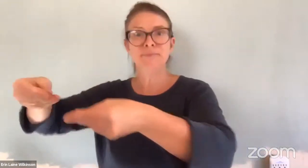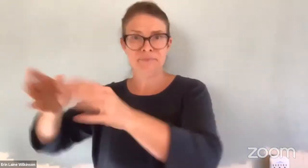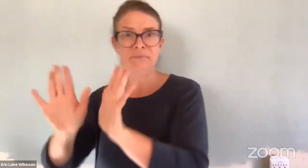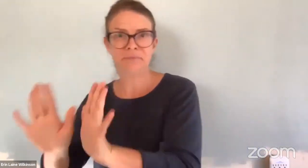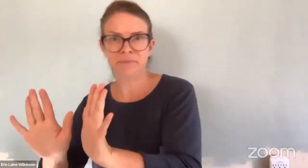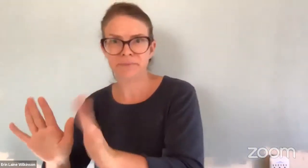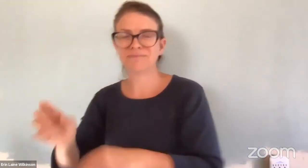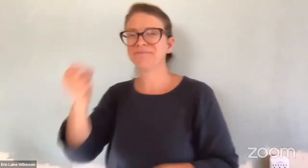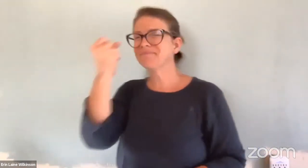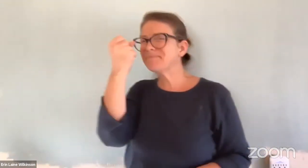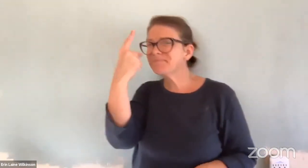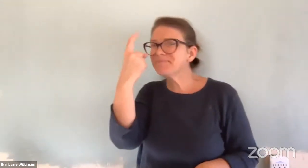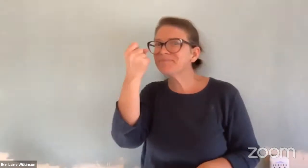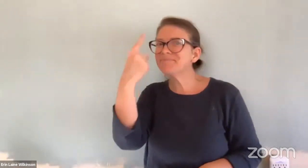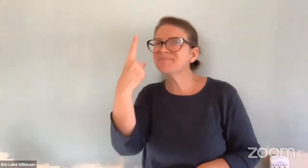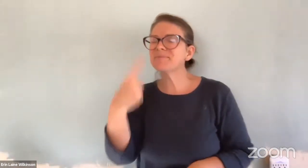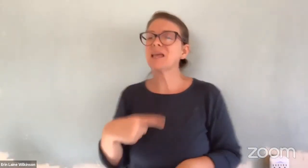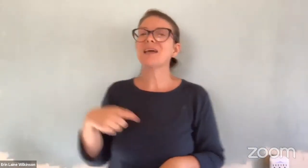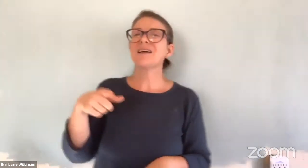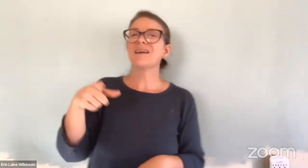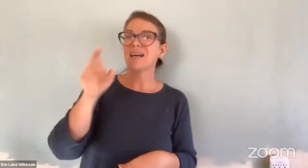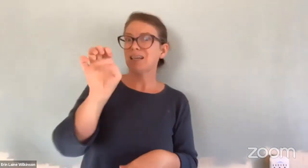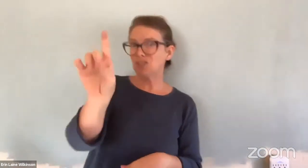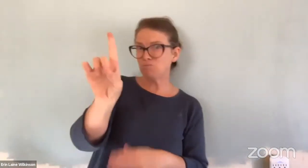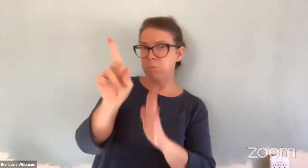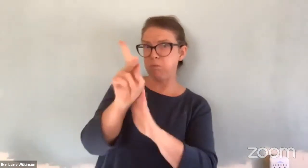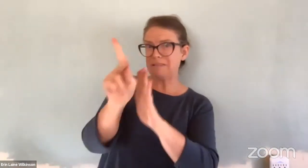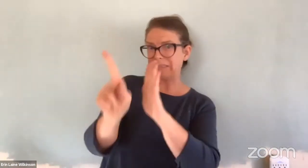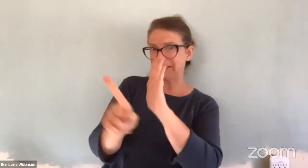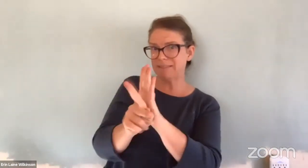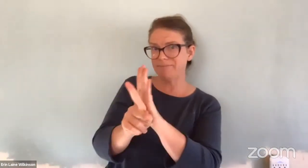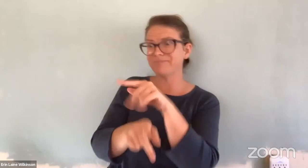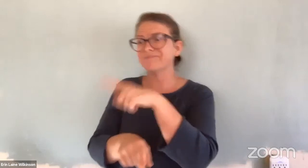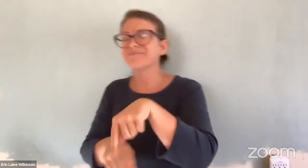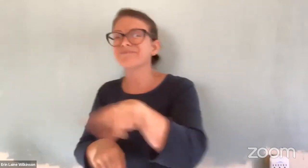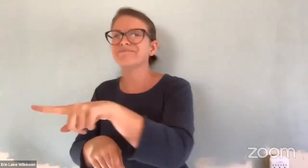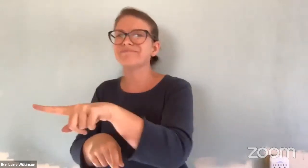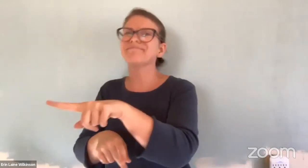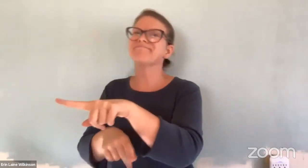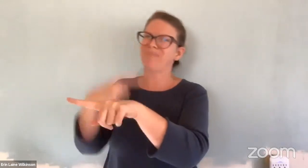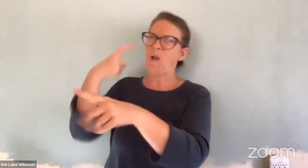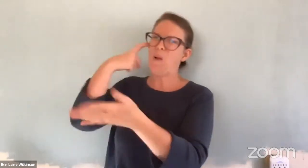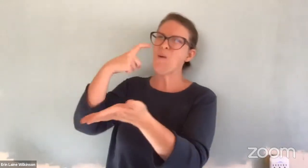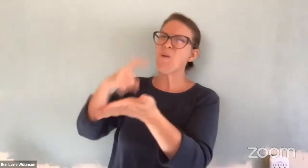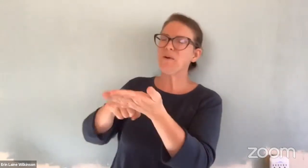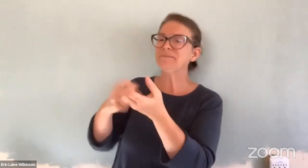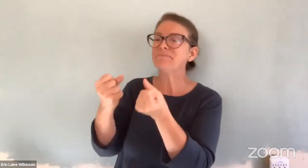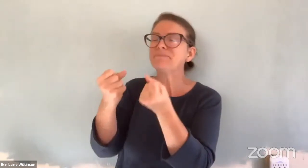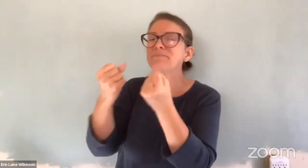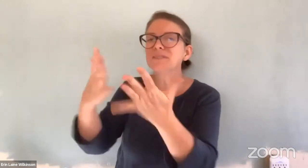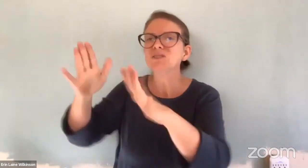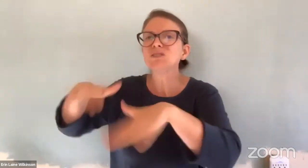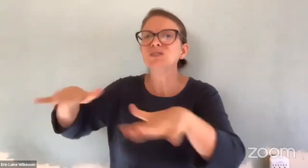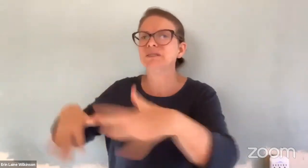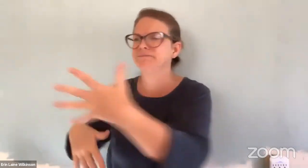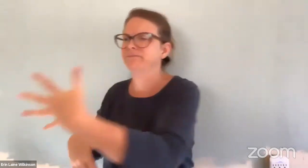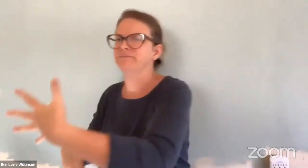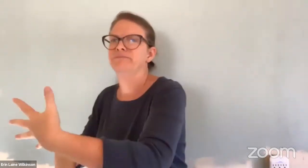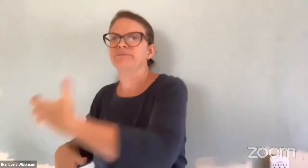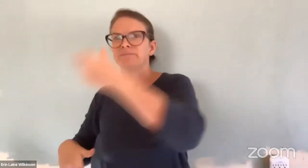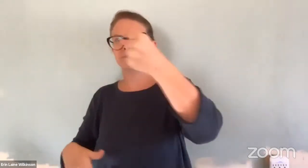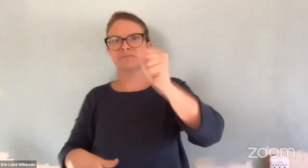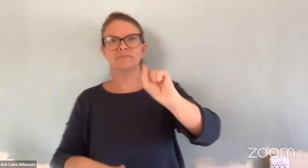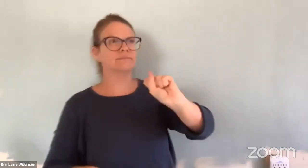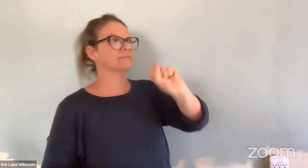Because everyone, like I said, usually can sign in these communities. Now, we have to think about education policies. People